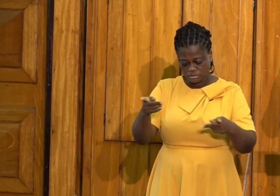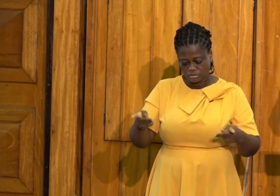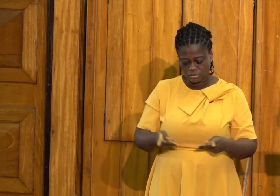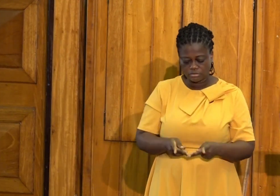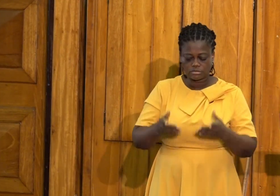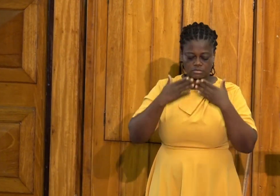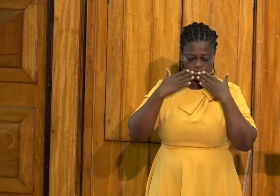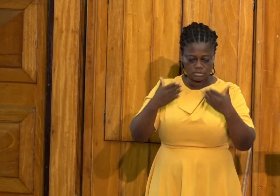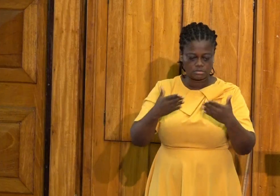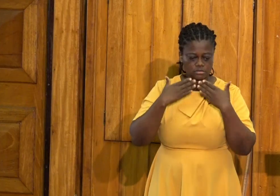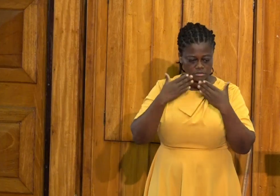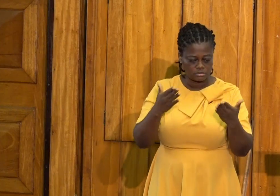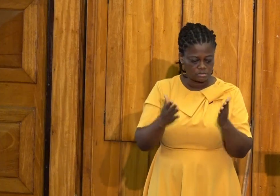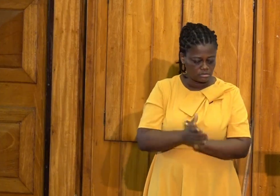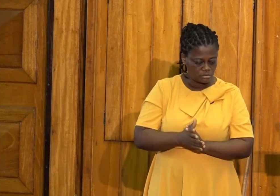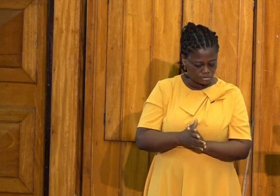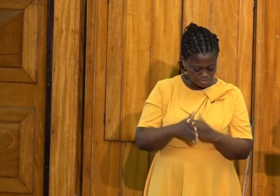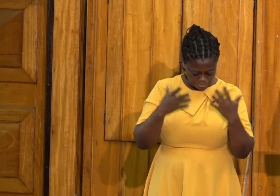Thank you.